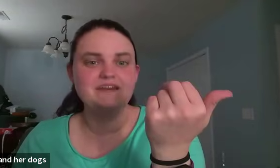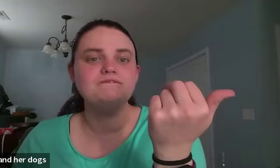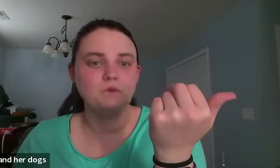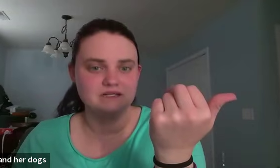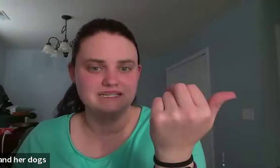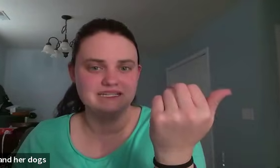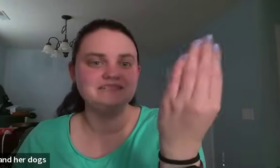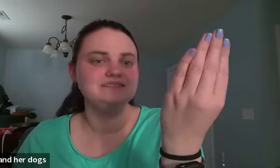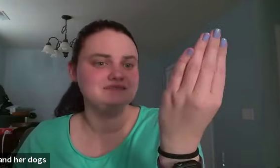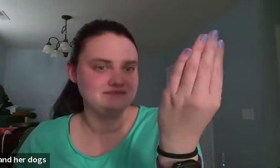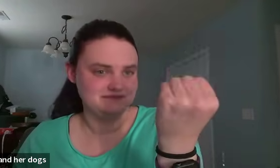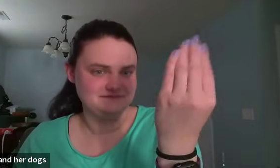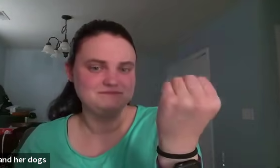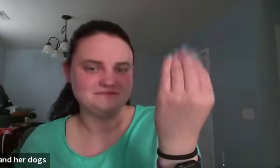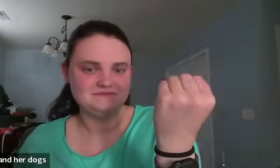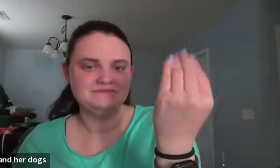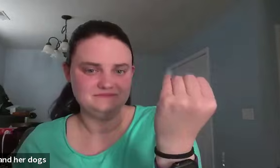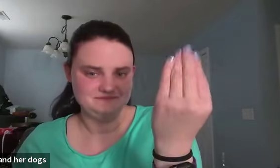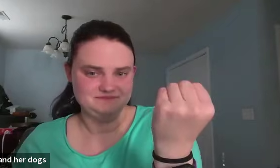13, 14,